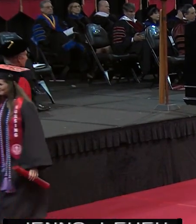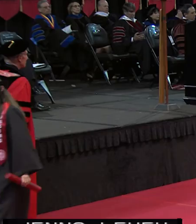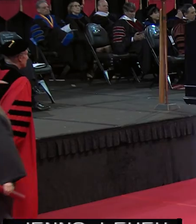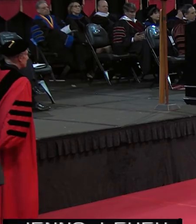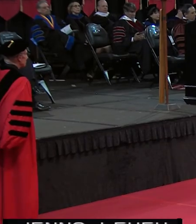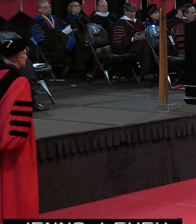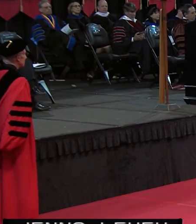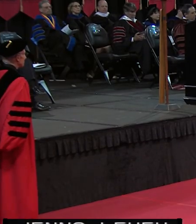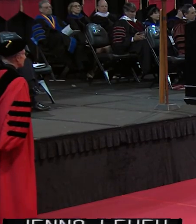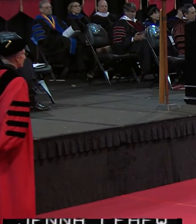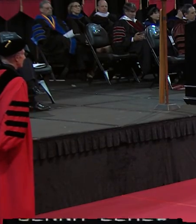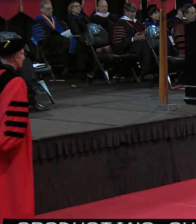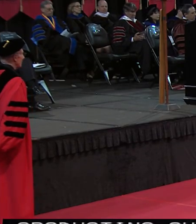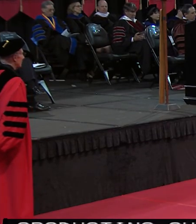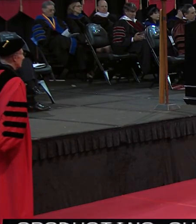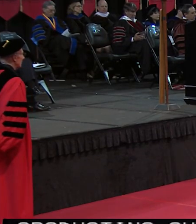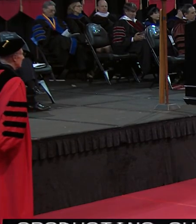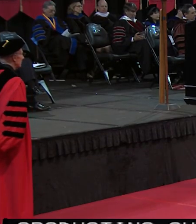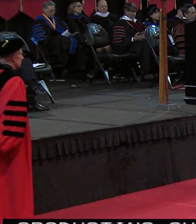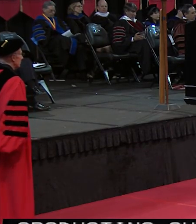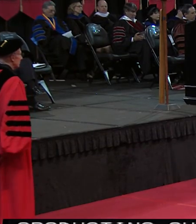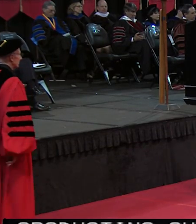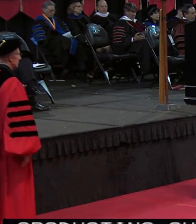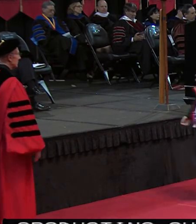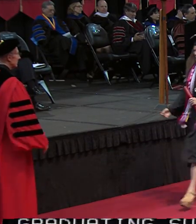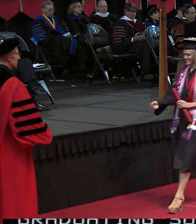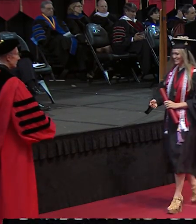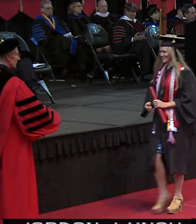Chelsea Marie Maniscalco.